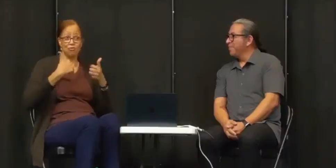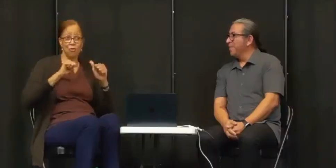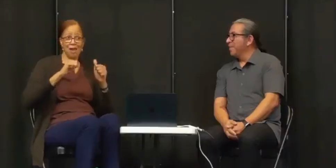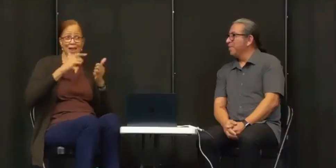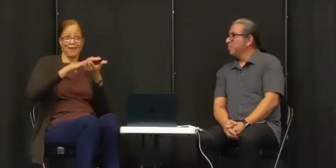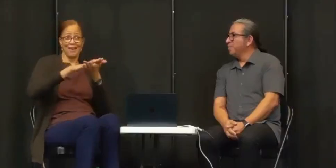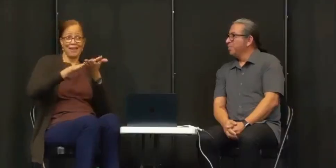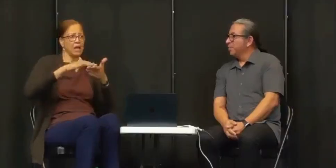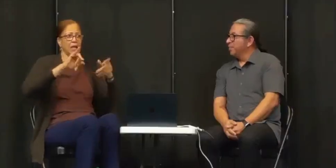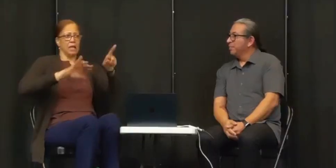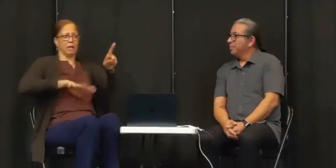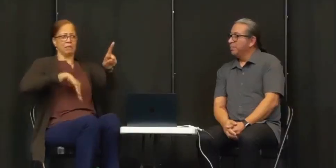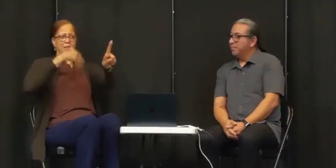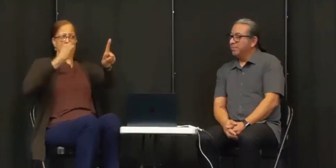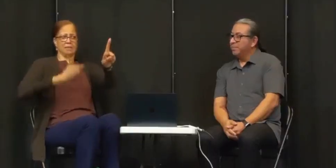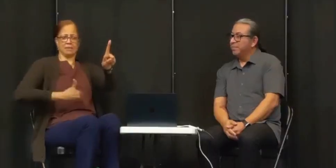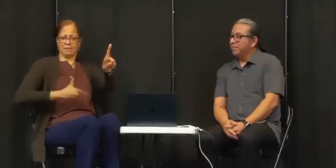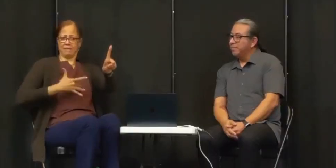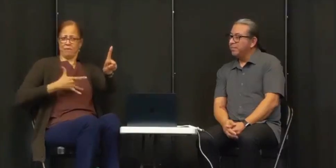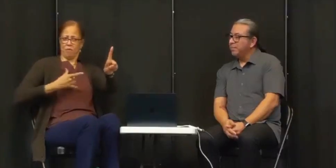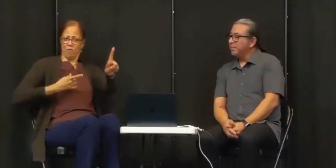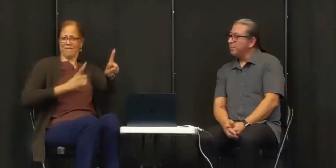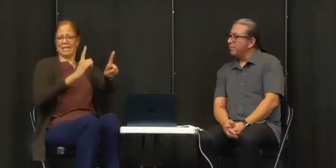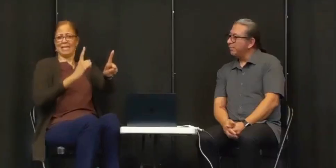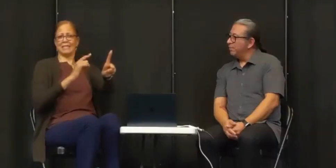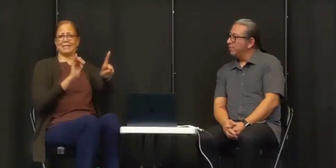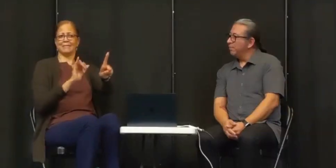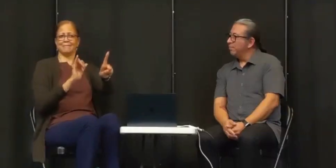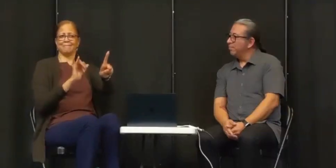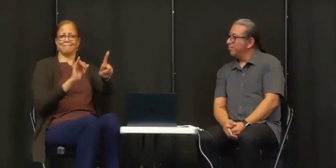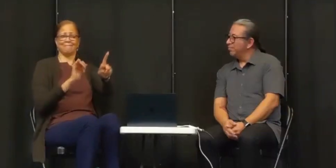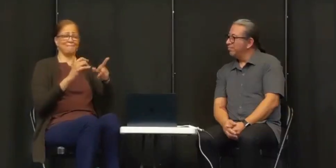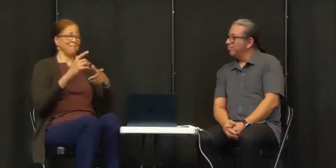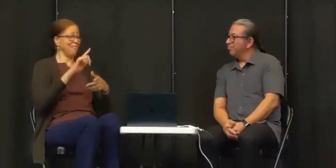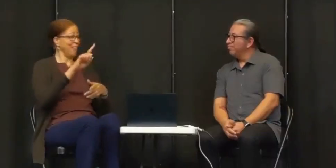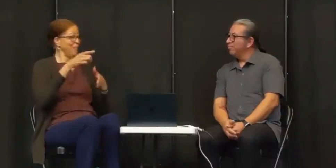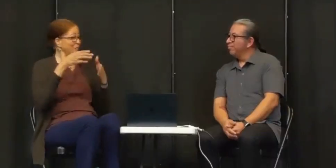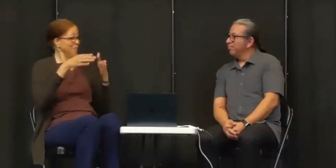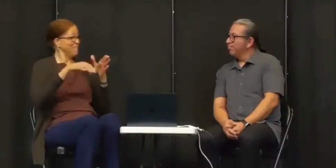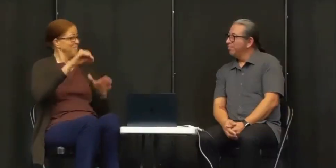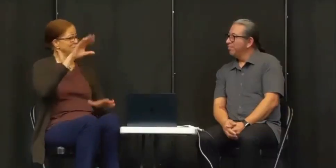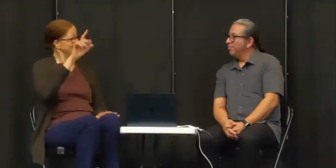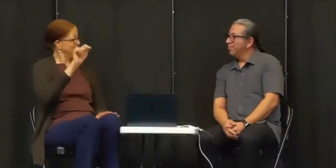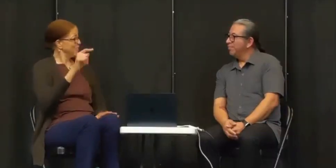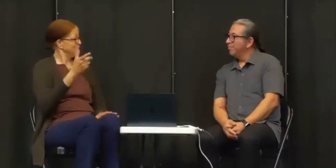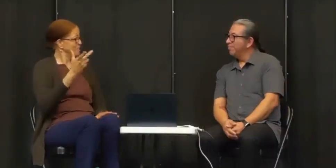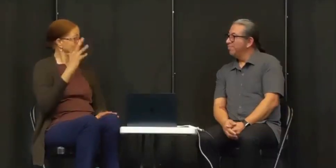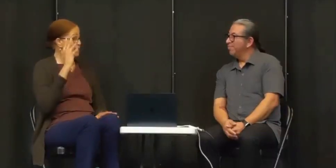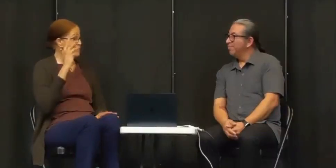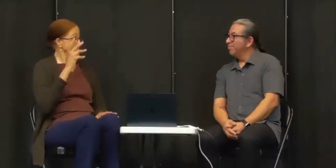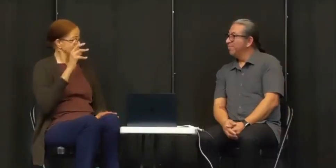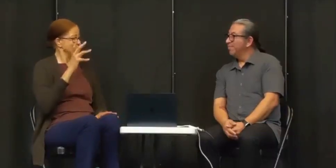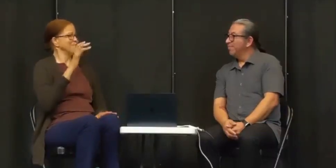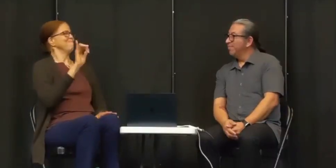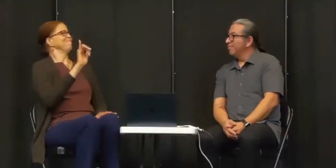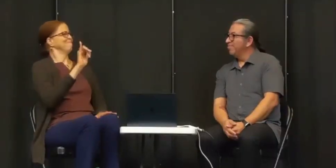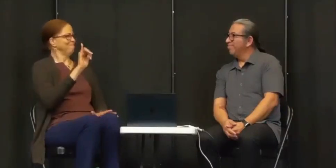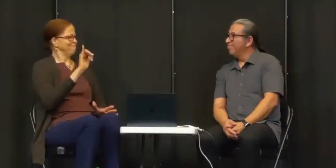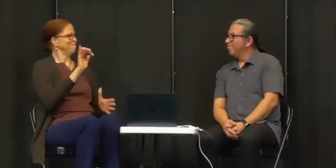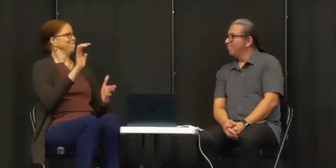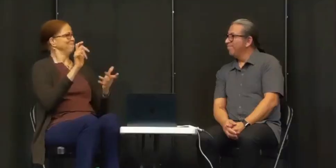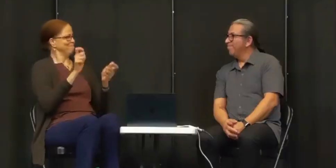upset, maybe tense, you may try to be nice, the other party may be very offended and very upset.